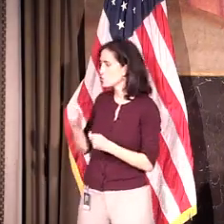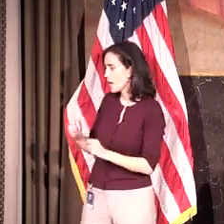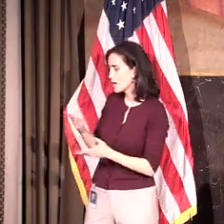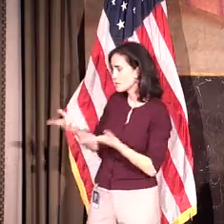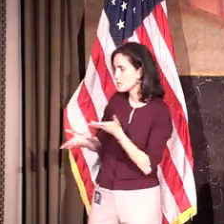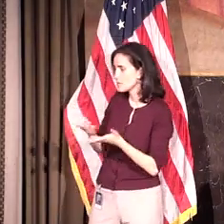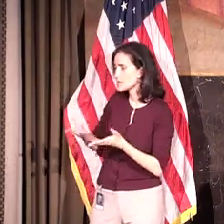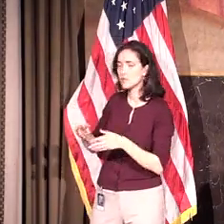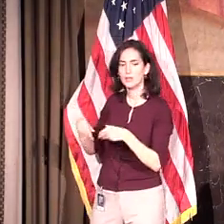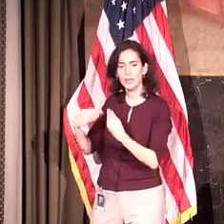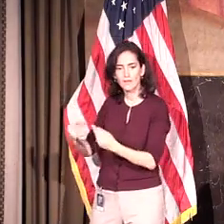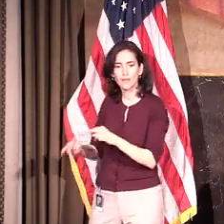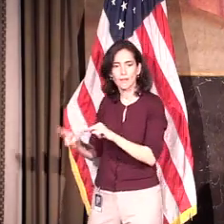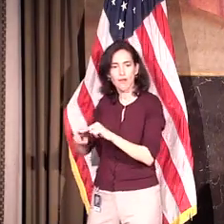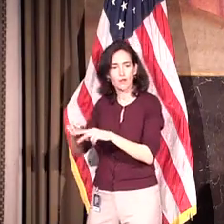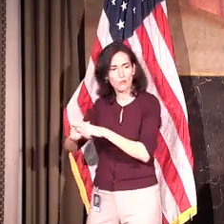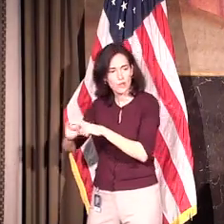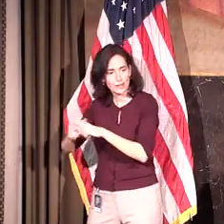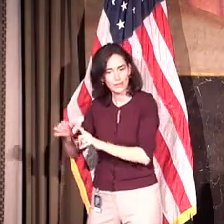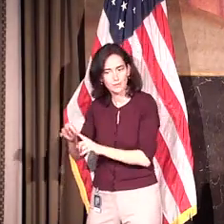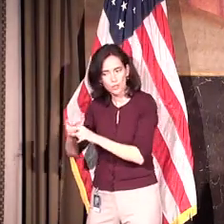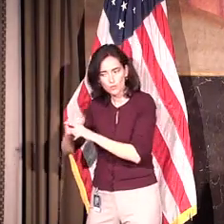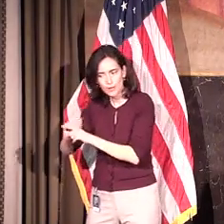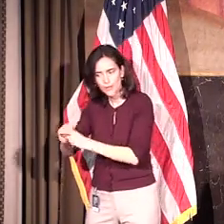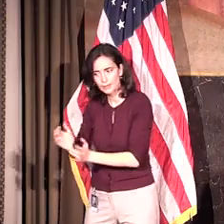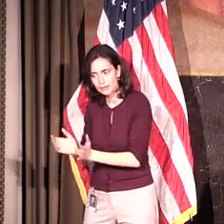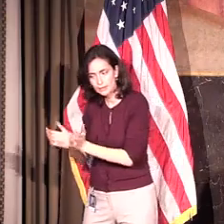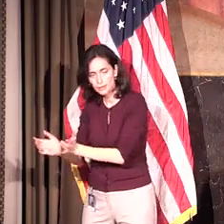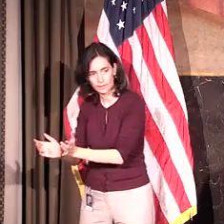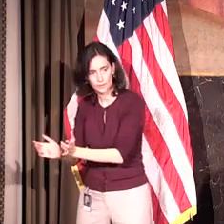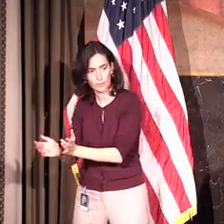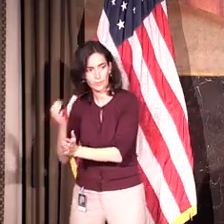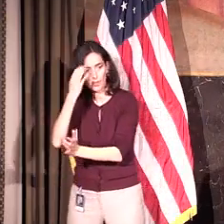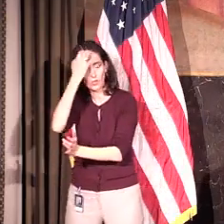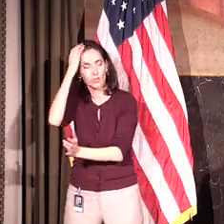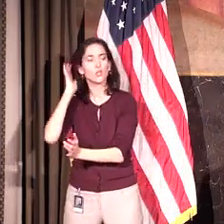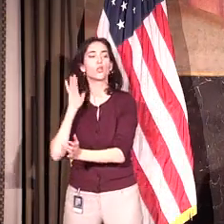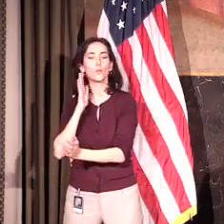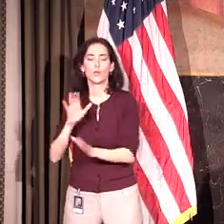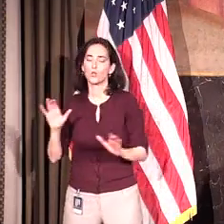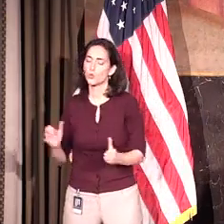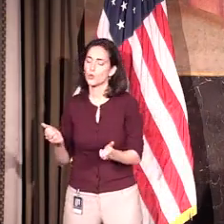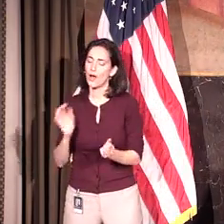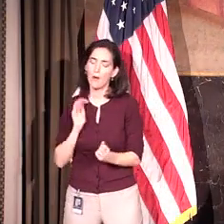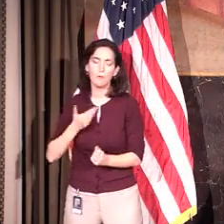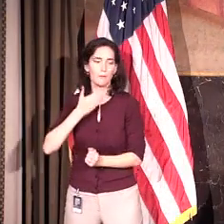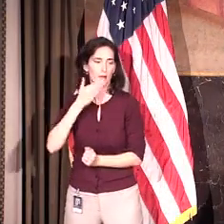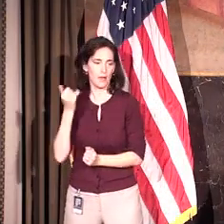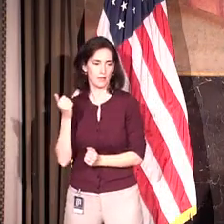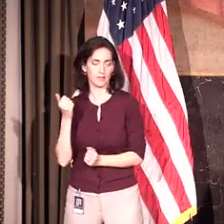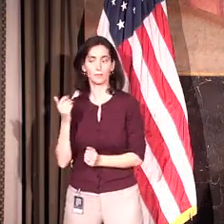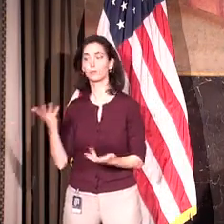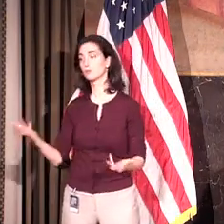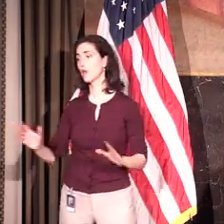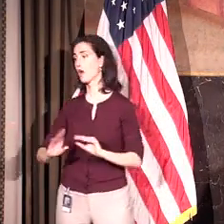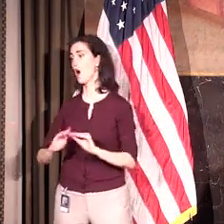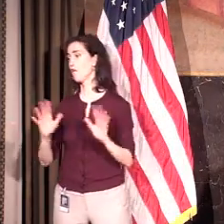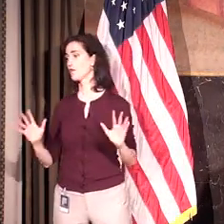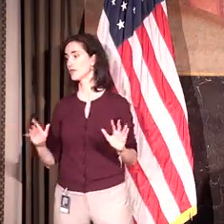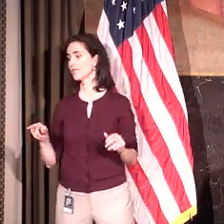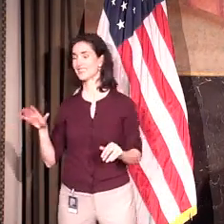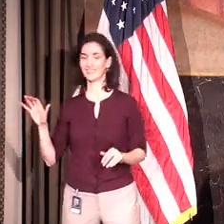can get them some special training. And so we're going to do everything that we can. Obviously, this